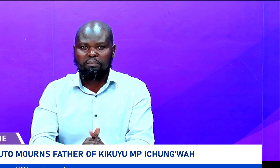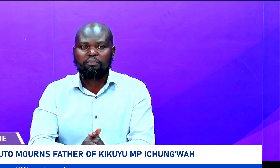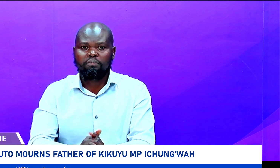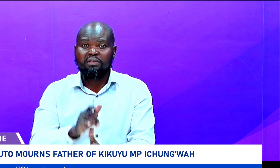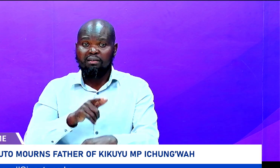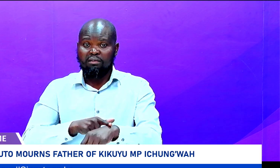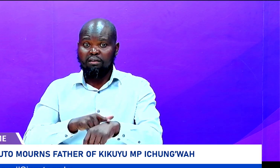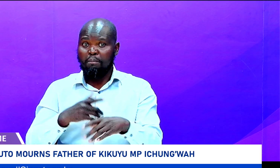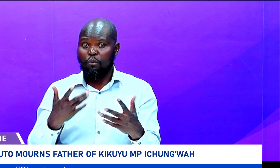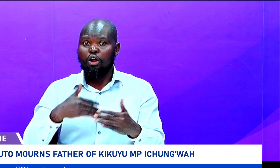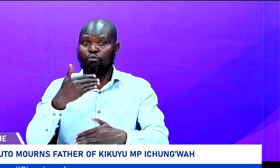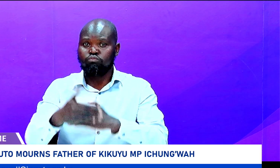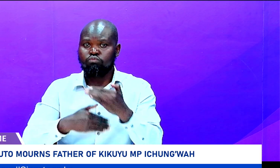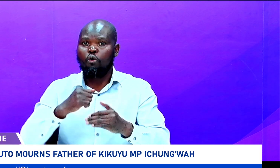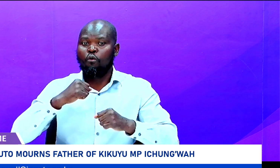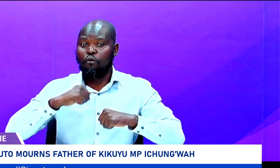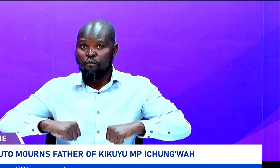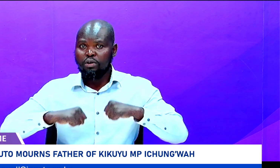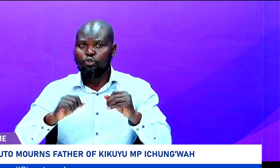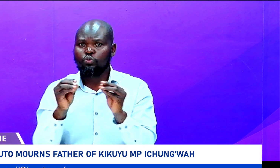this difficult time.